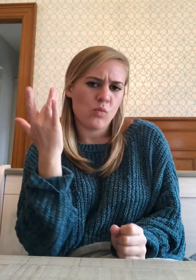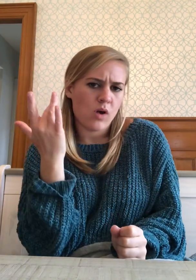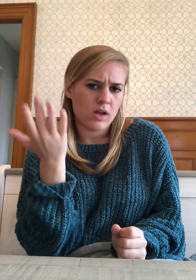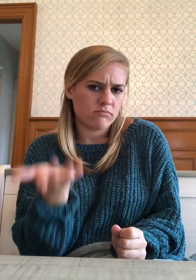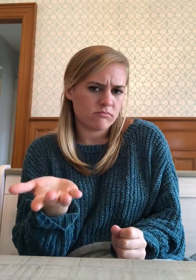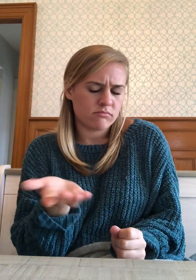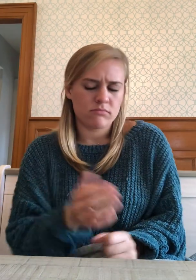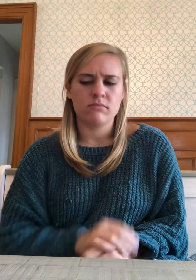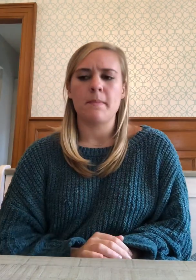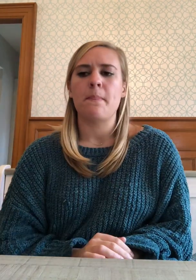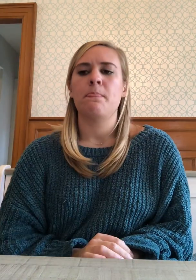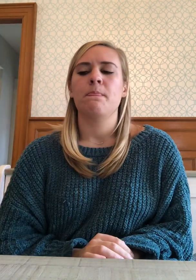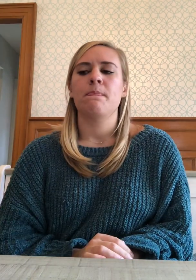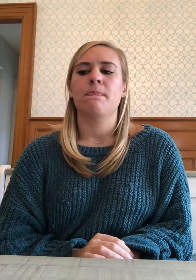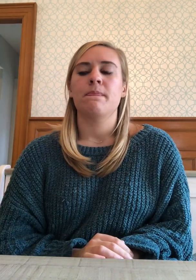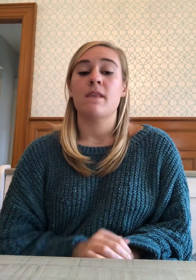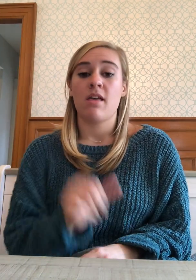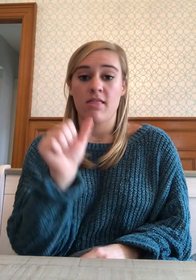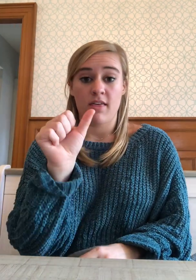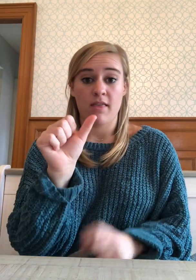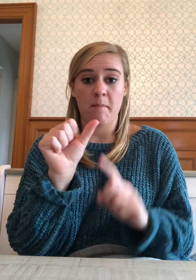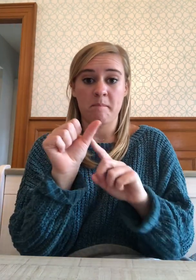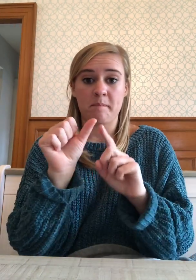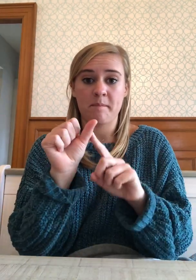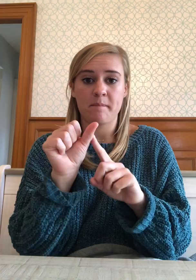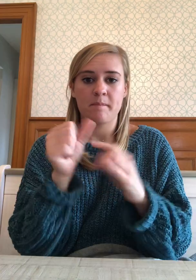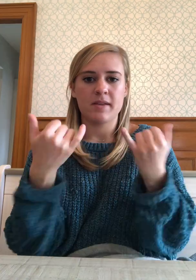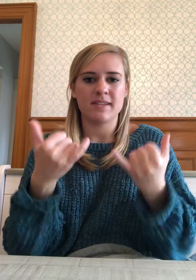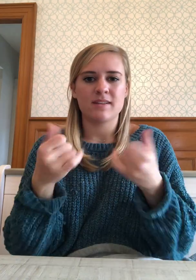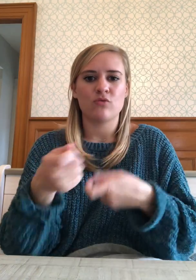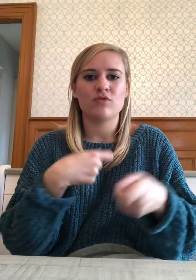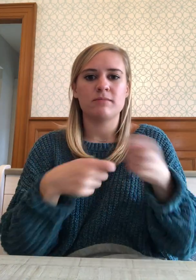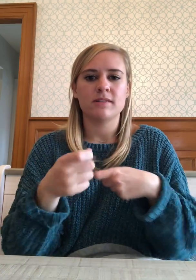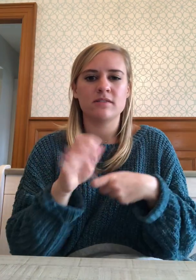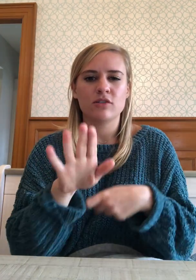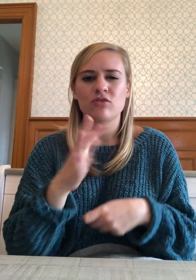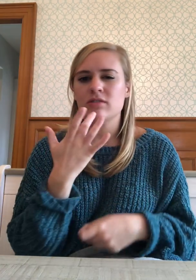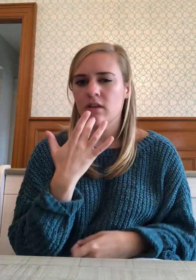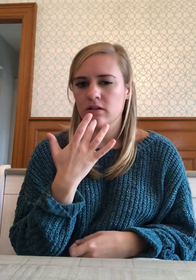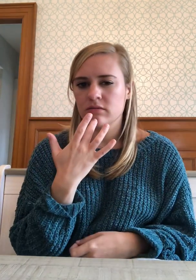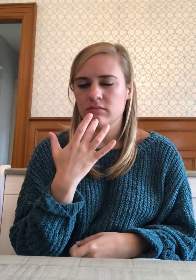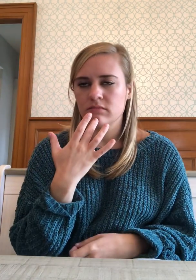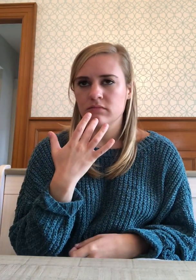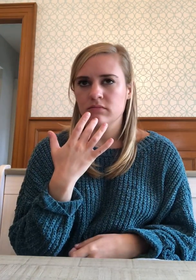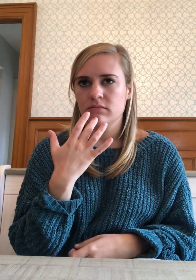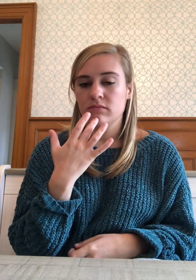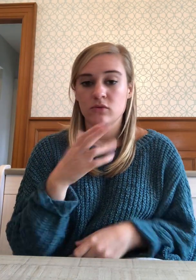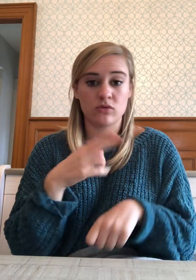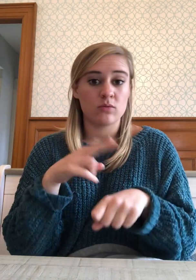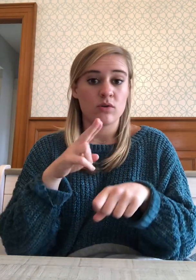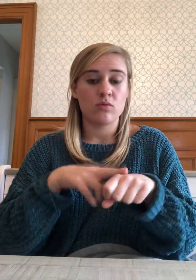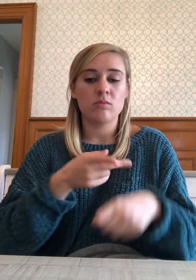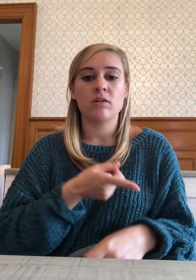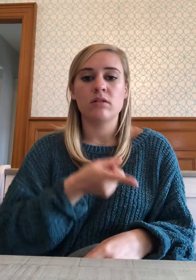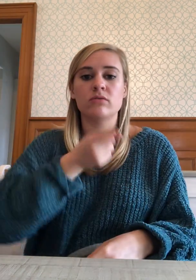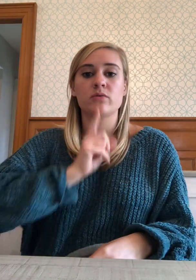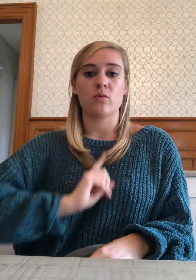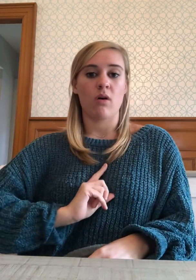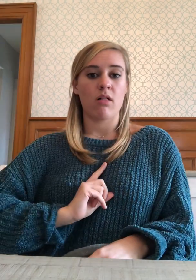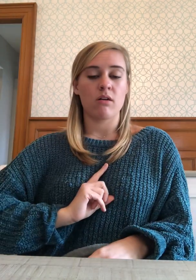the thumb now is taking place of the tongue. In a normal swallow, the tongue goes to